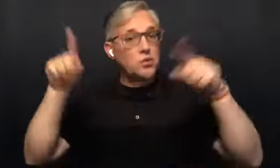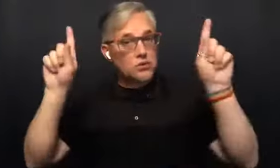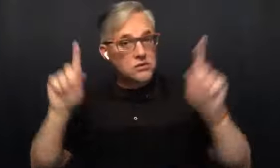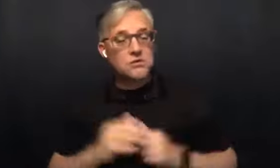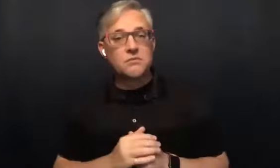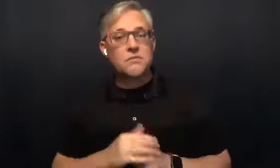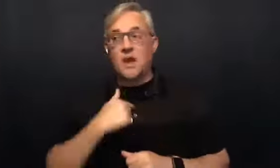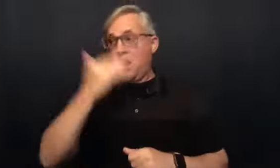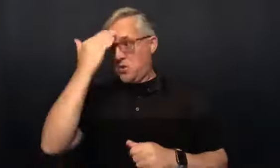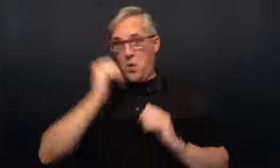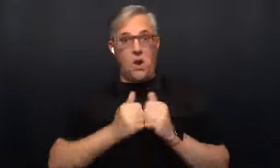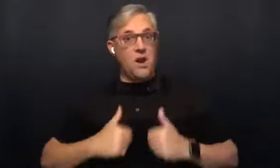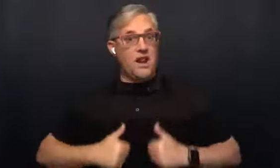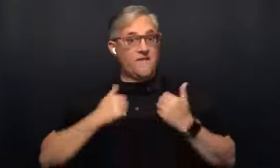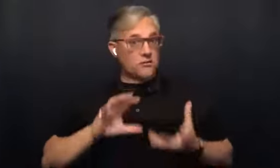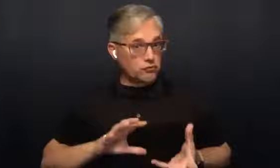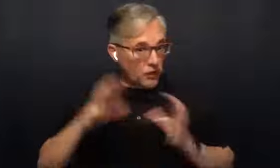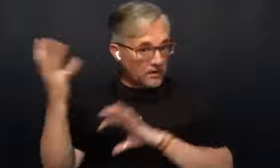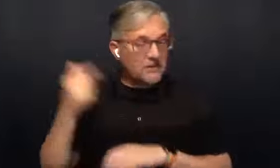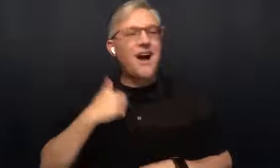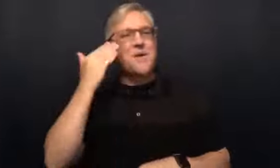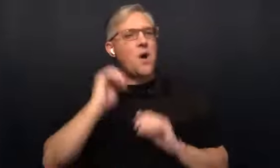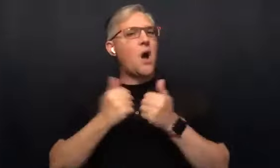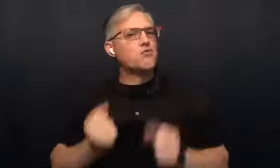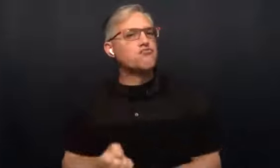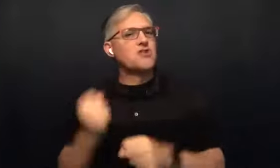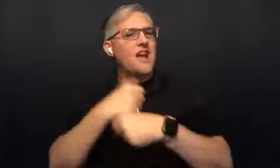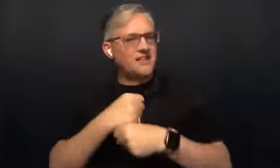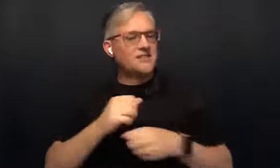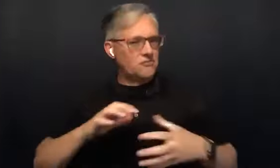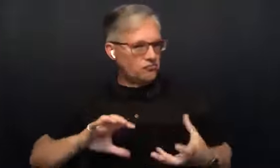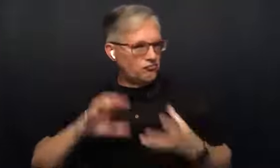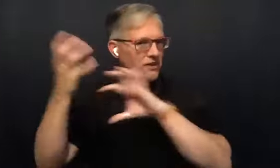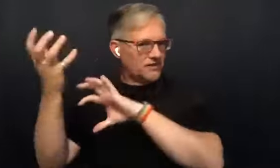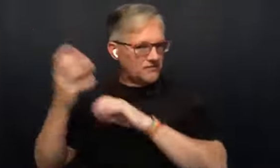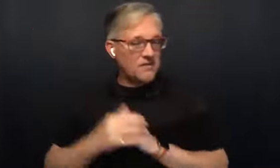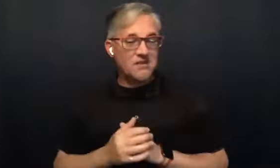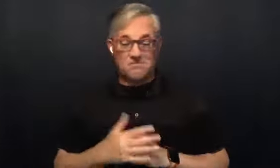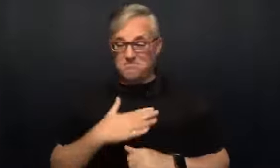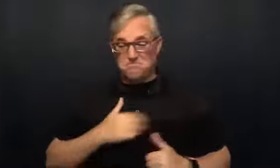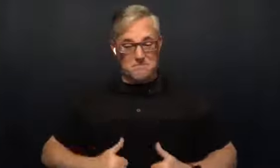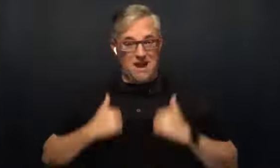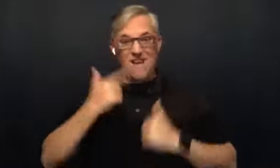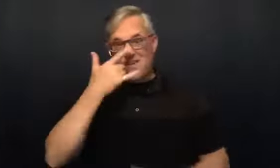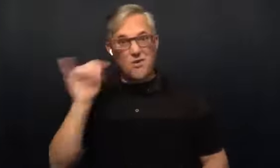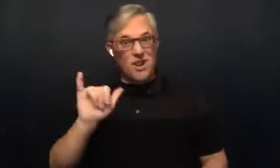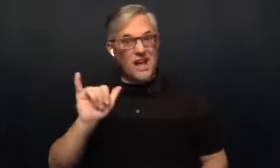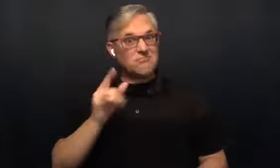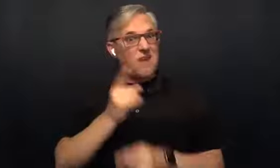and I know how to create a crisis. And I have the blueprint of the family disease of alcoholism, and I don't even know that I'm sick. This skill